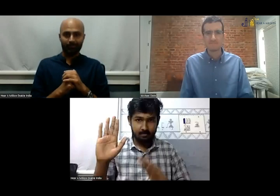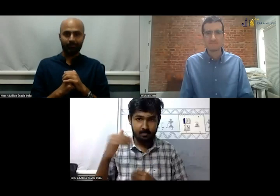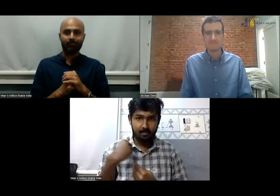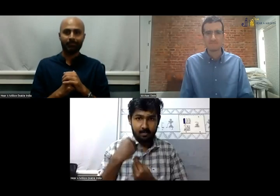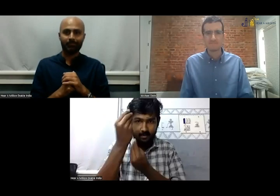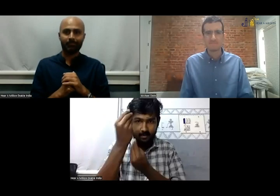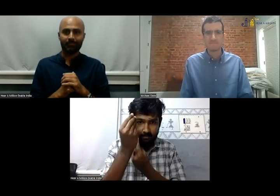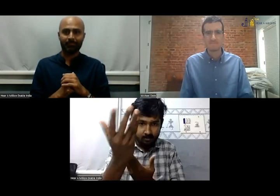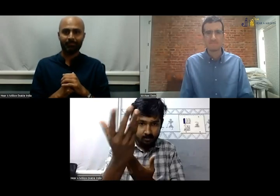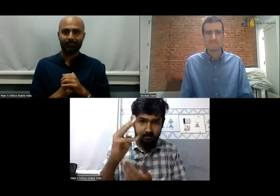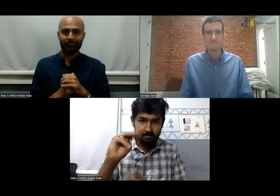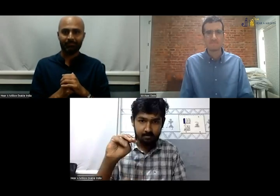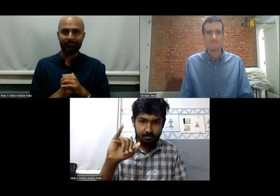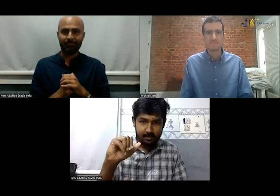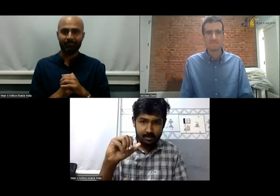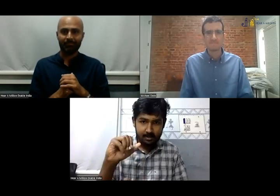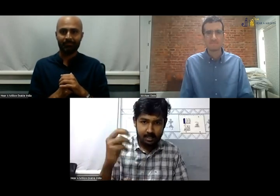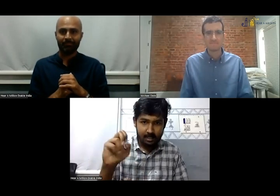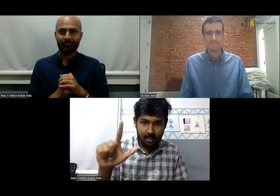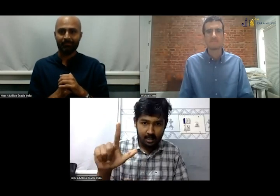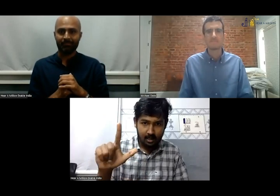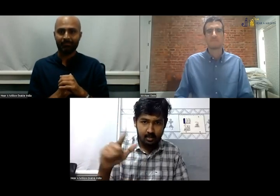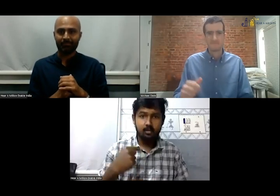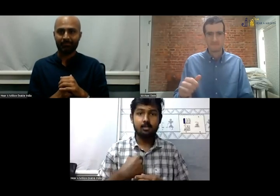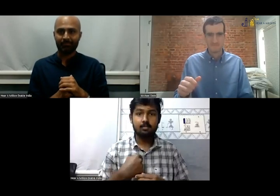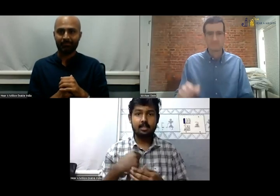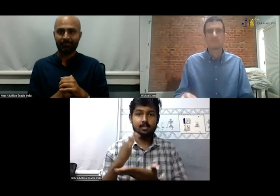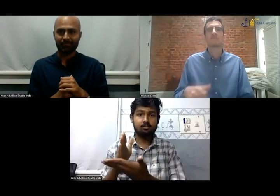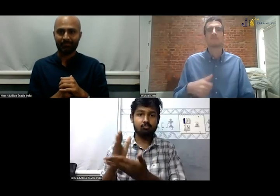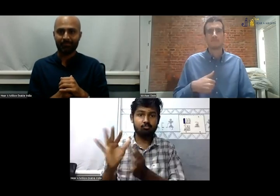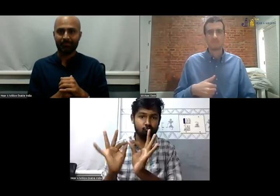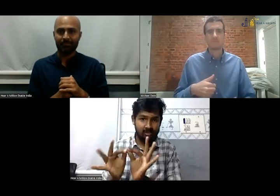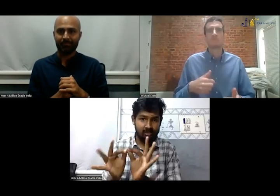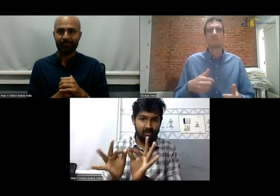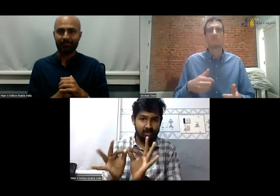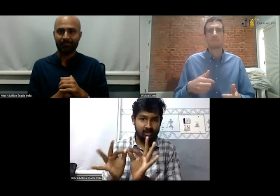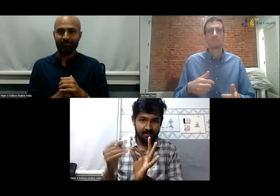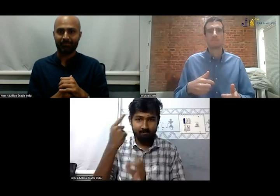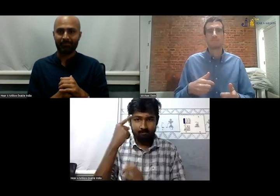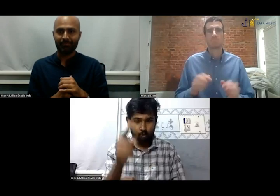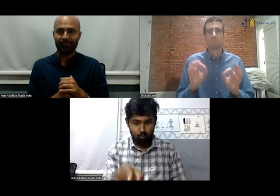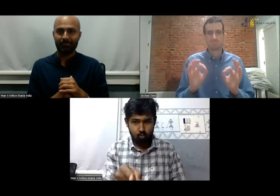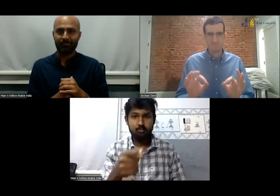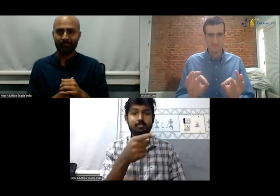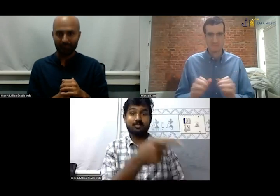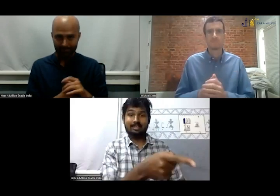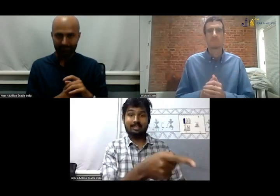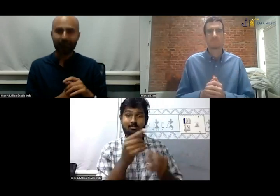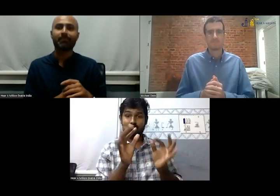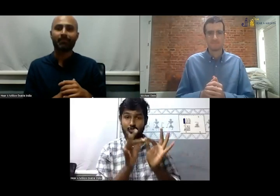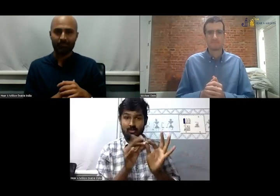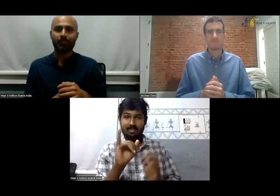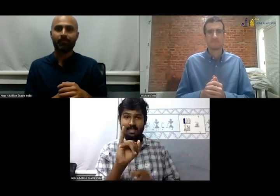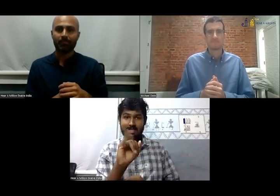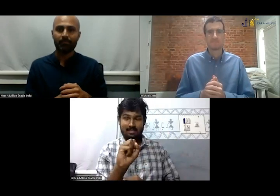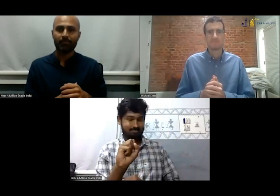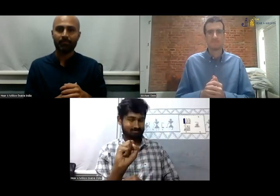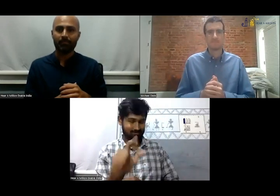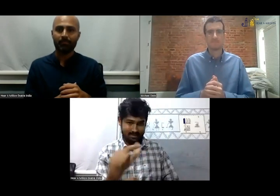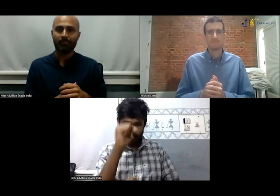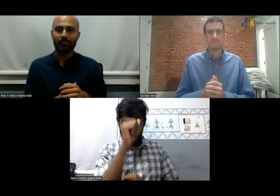Okay. Hello, Deepak here. Hi, Michael. I will be translating for you.